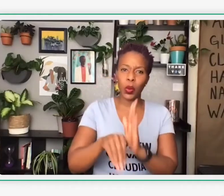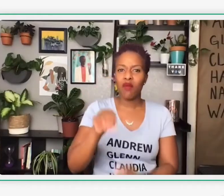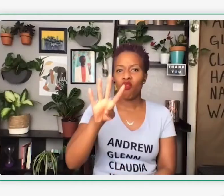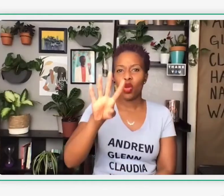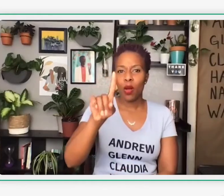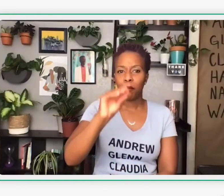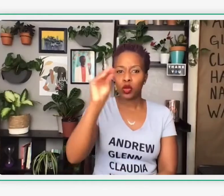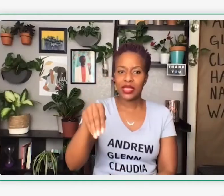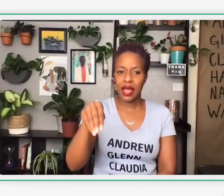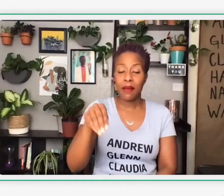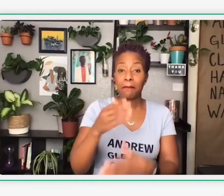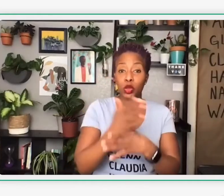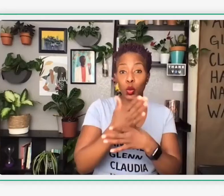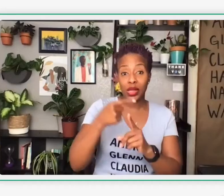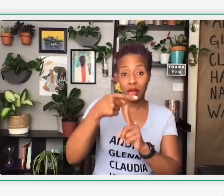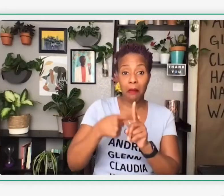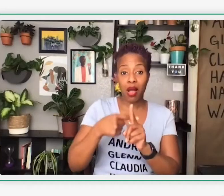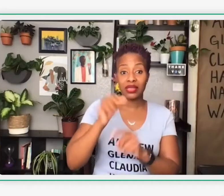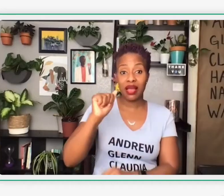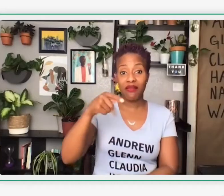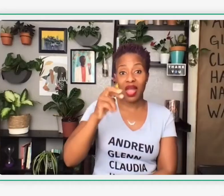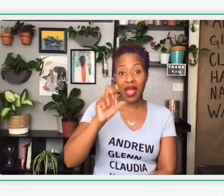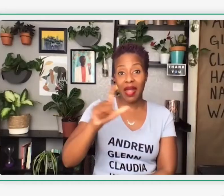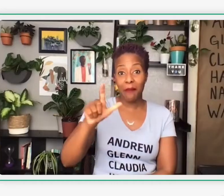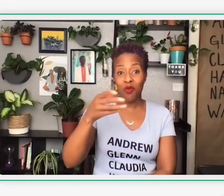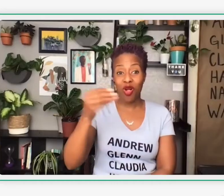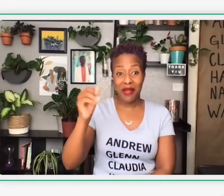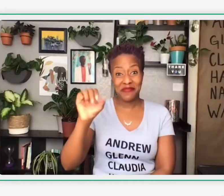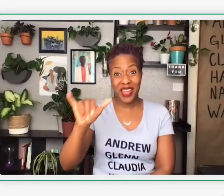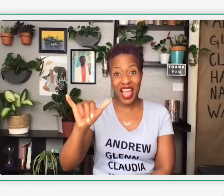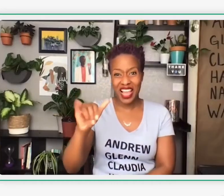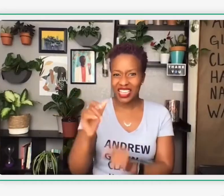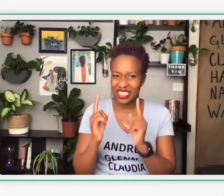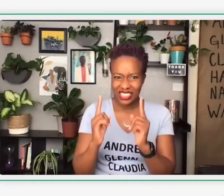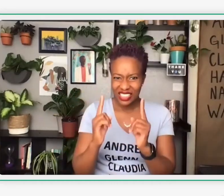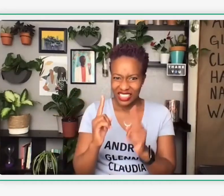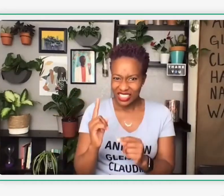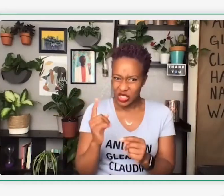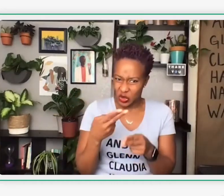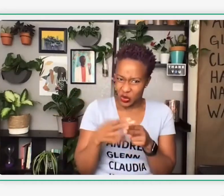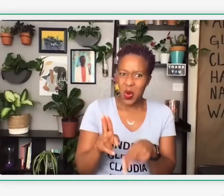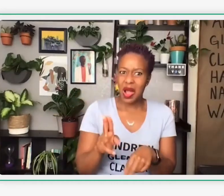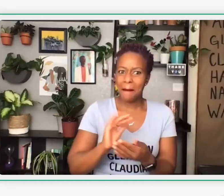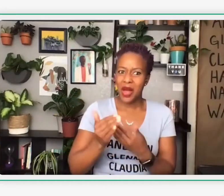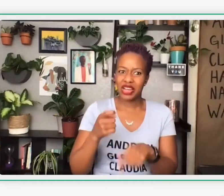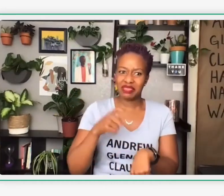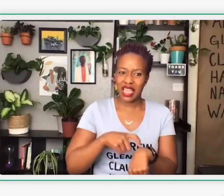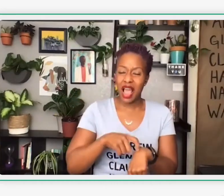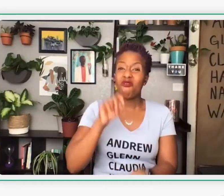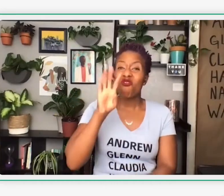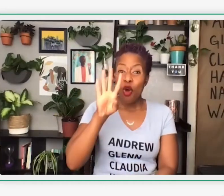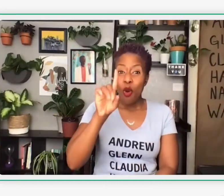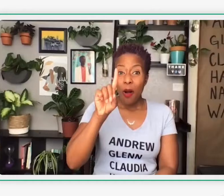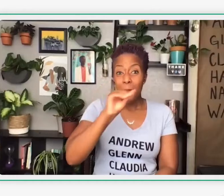Black-owned businesses declined by 41% between the months of April and May. Just a short amount